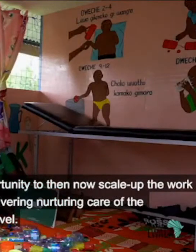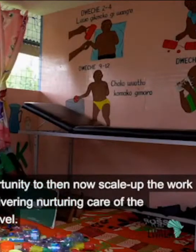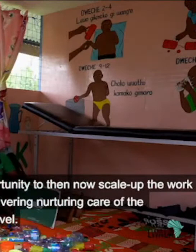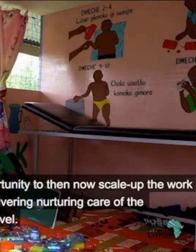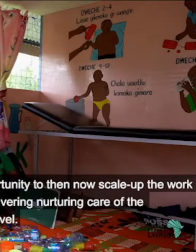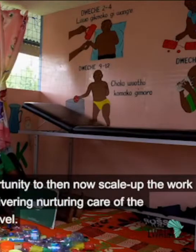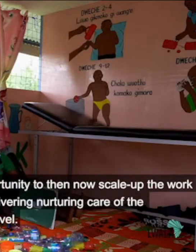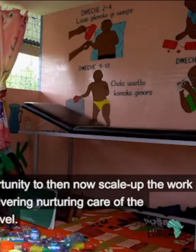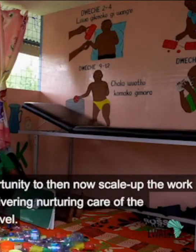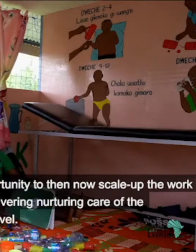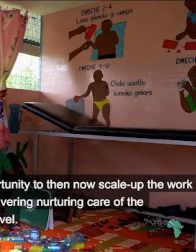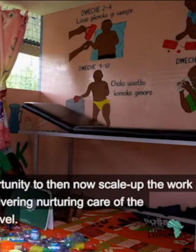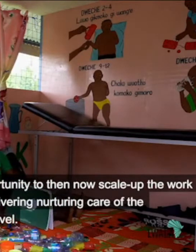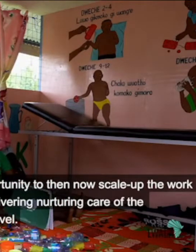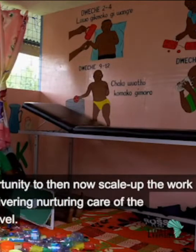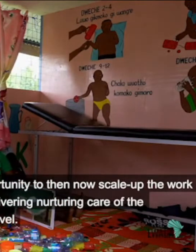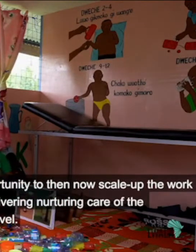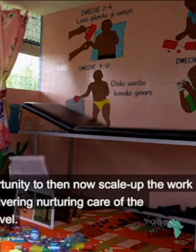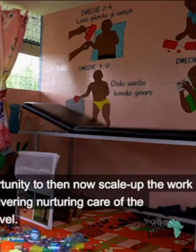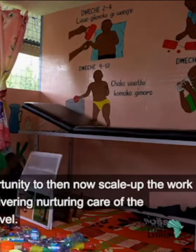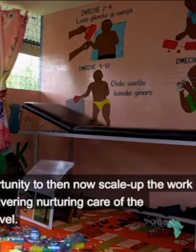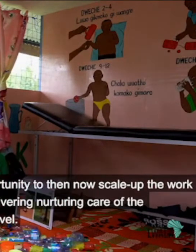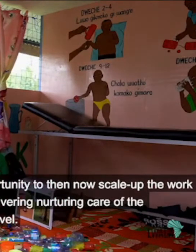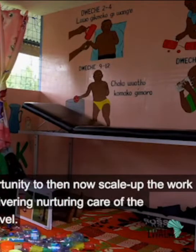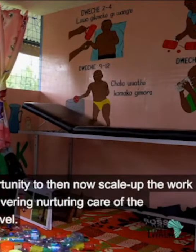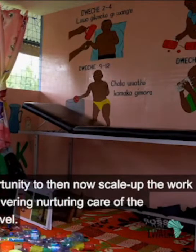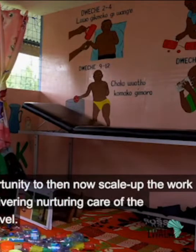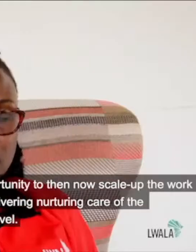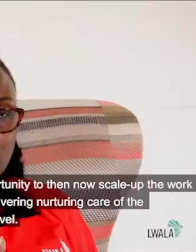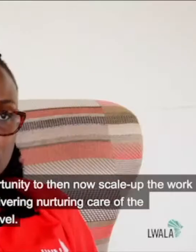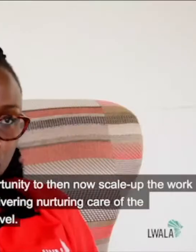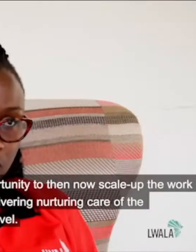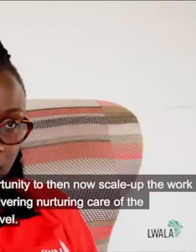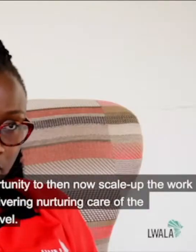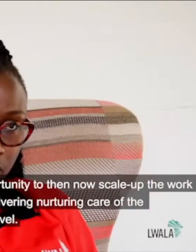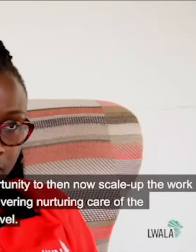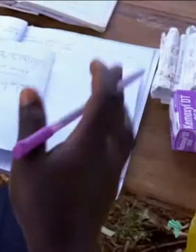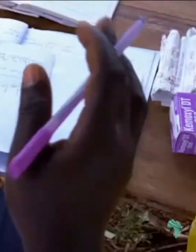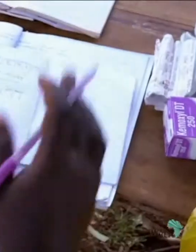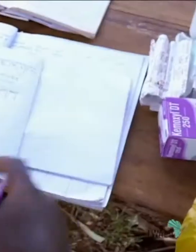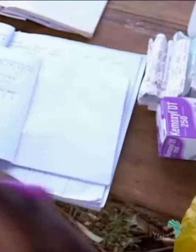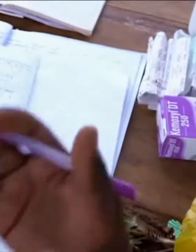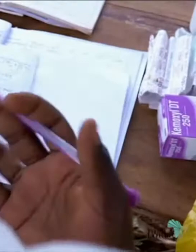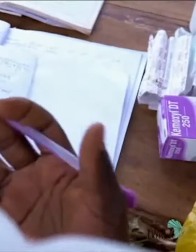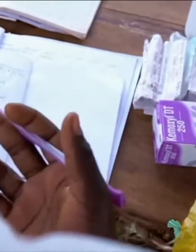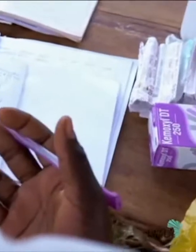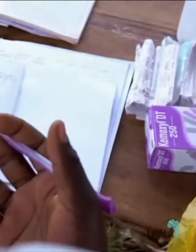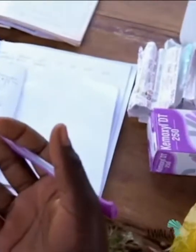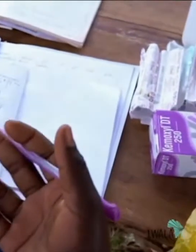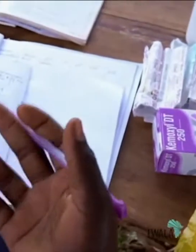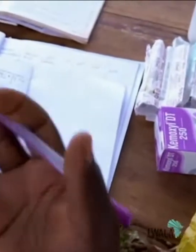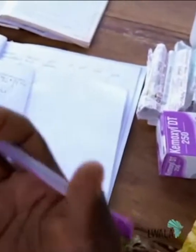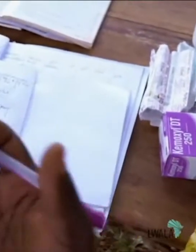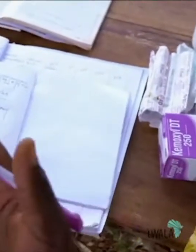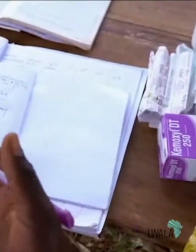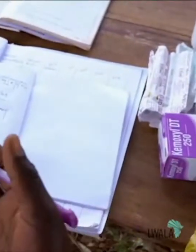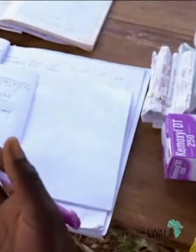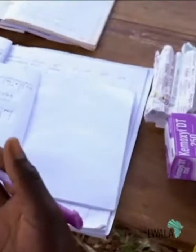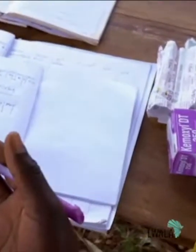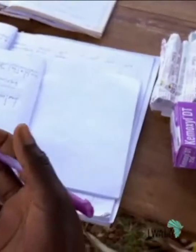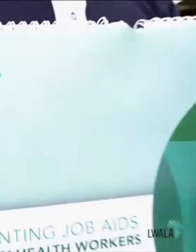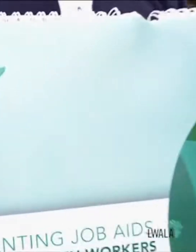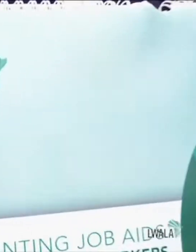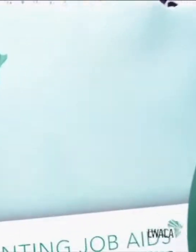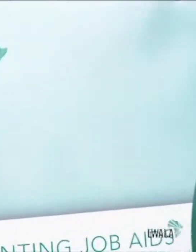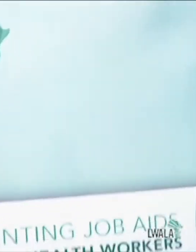up the work with community health workers in delivering nurturing care at the household level. World Bank records that many countries invest more